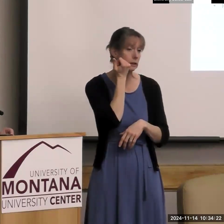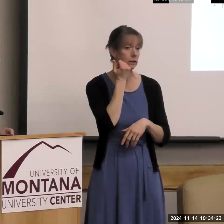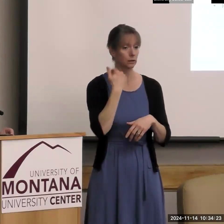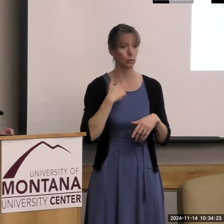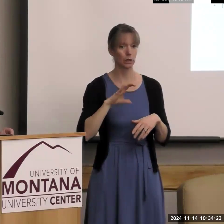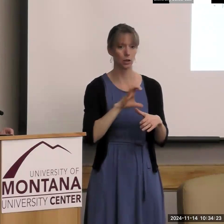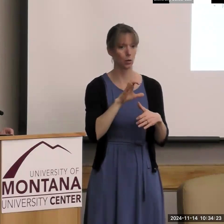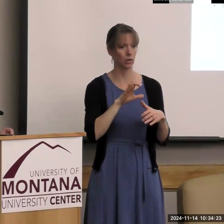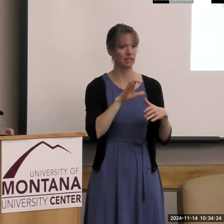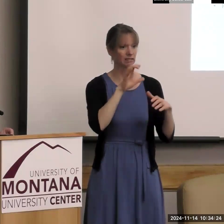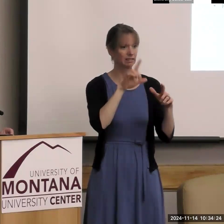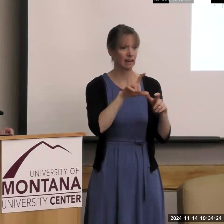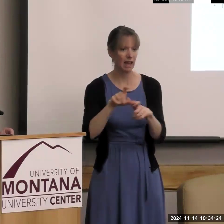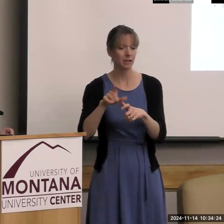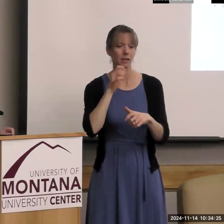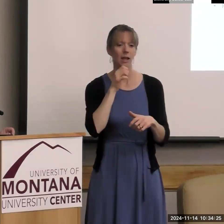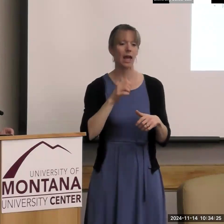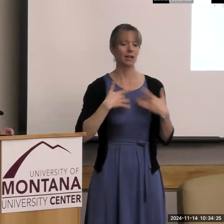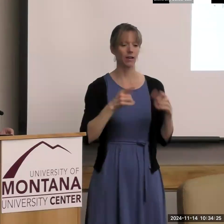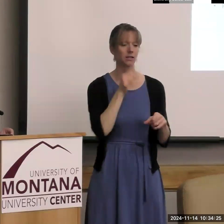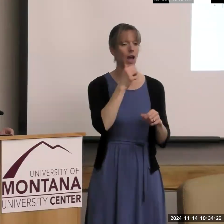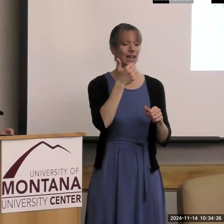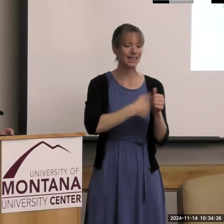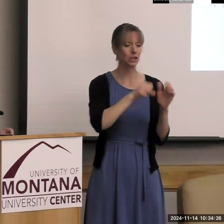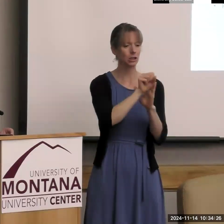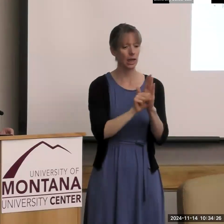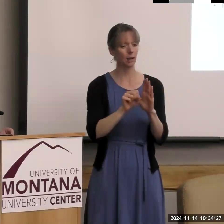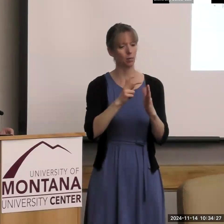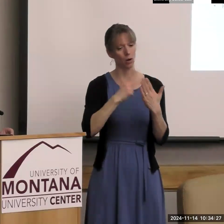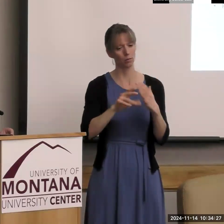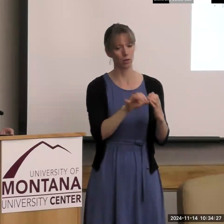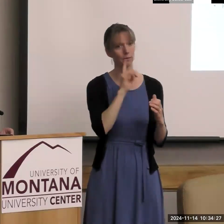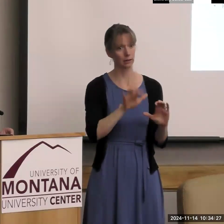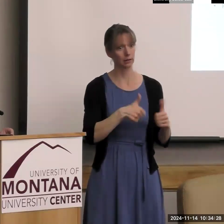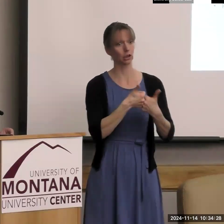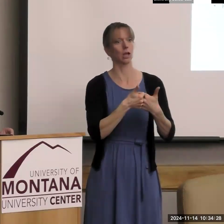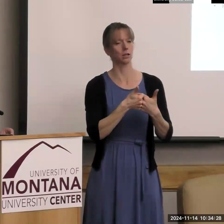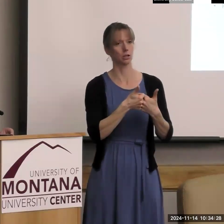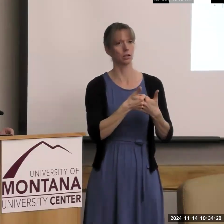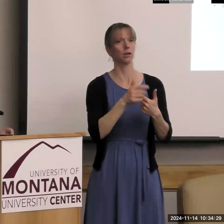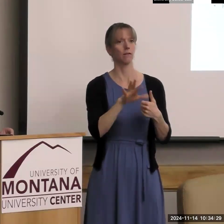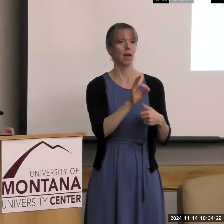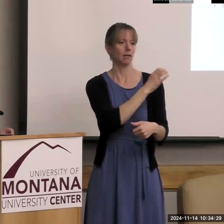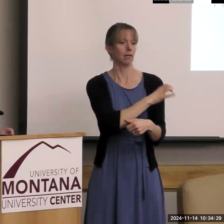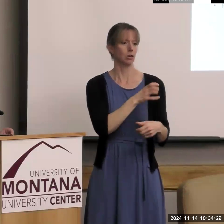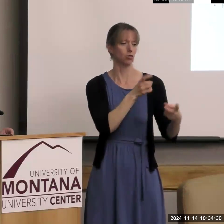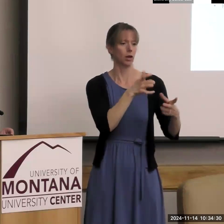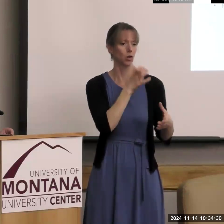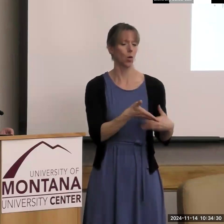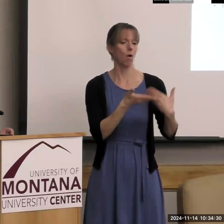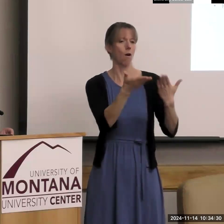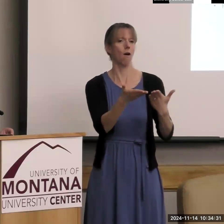do screenings at events. Not every state program can do all of those because it's a challenge to identify clinical directors who can provide those